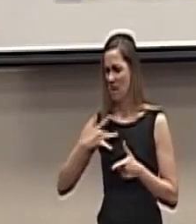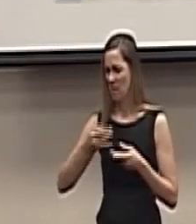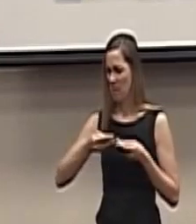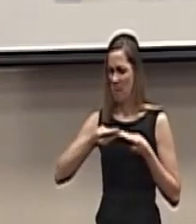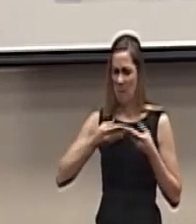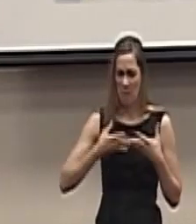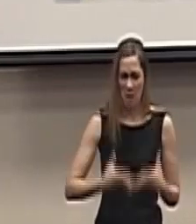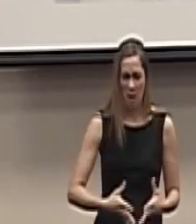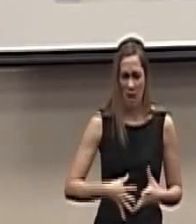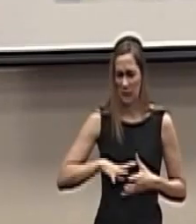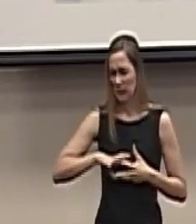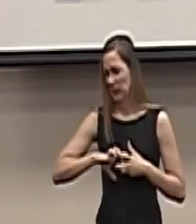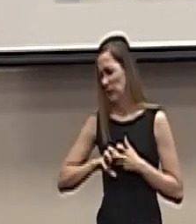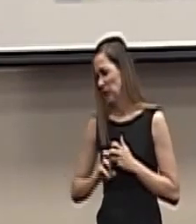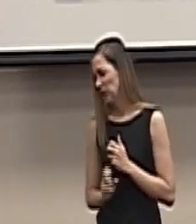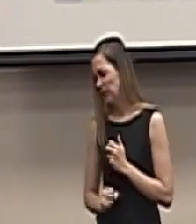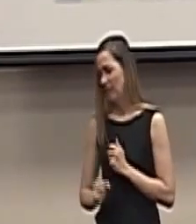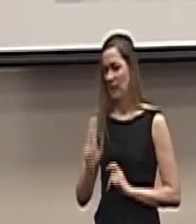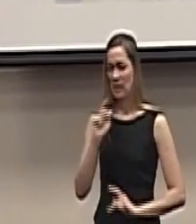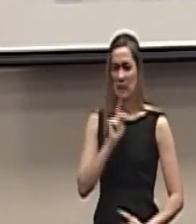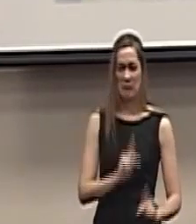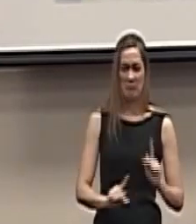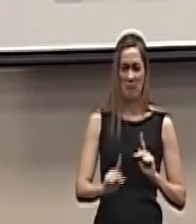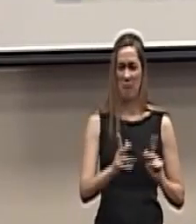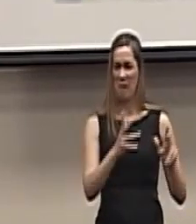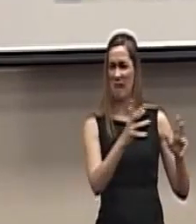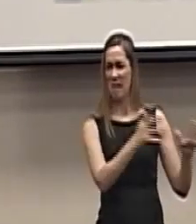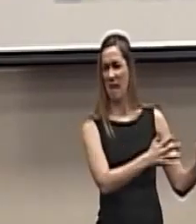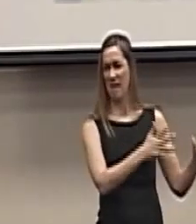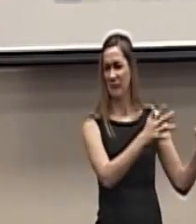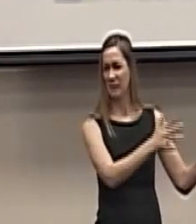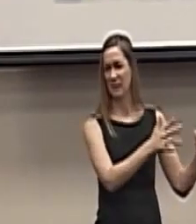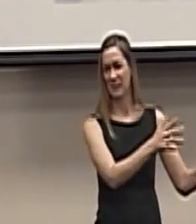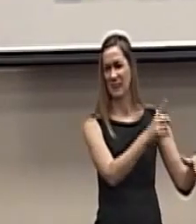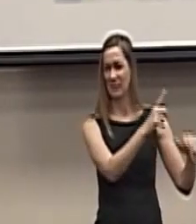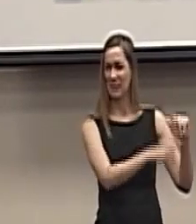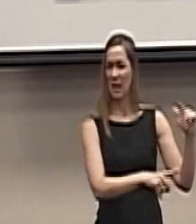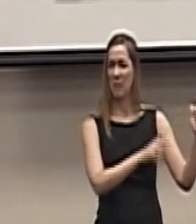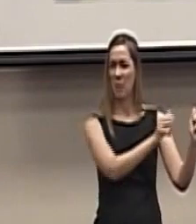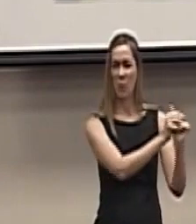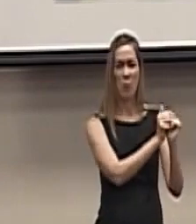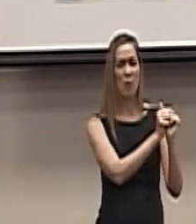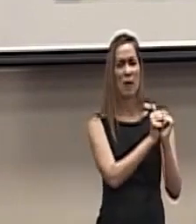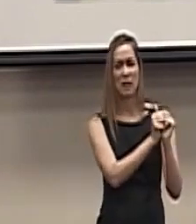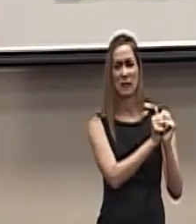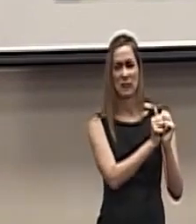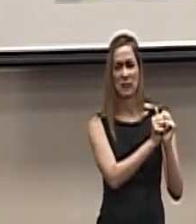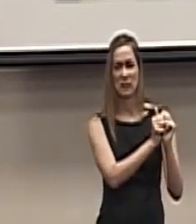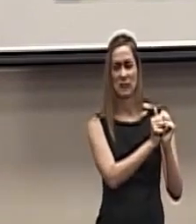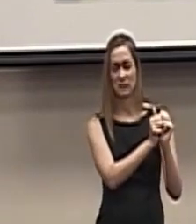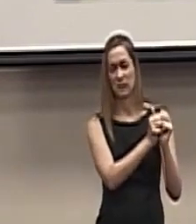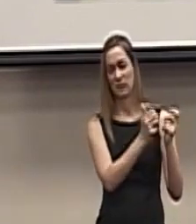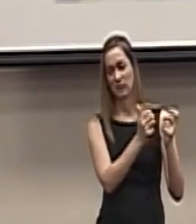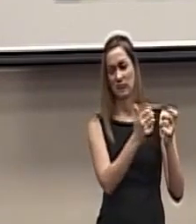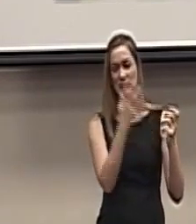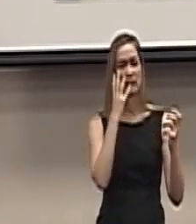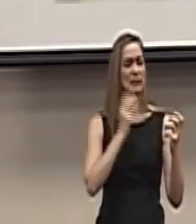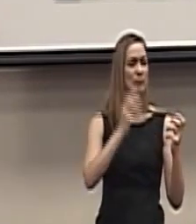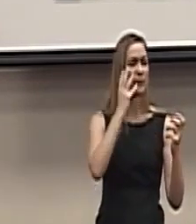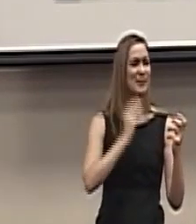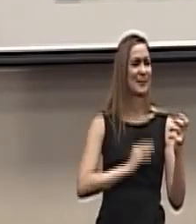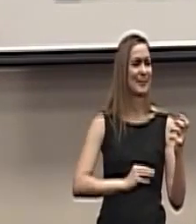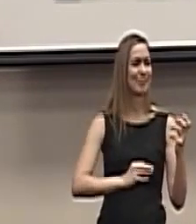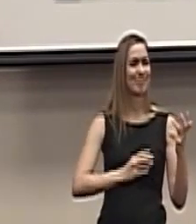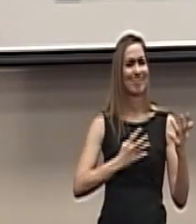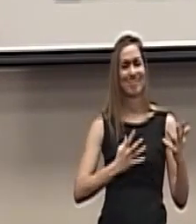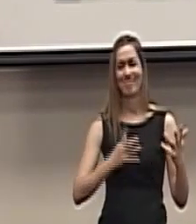grief over the people that are left behind and not being able to be with them, as well as experiencing